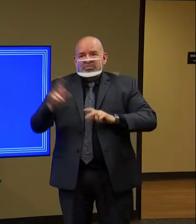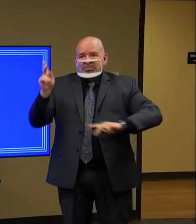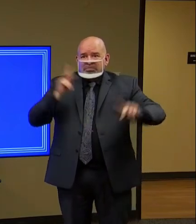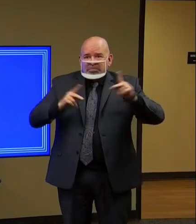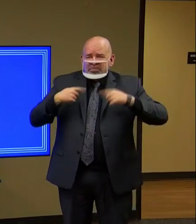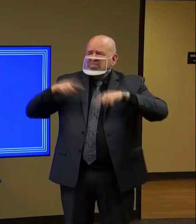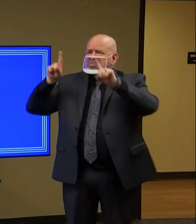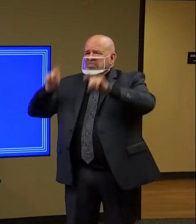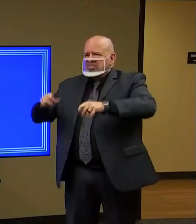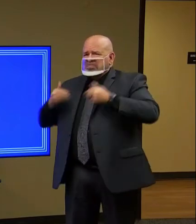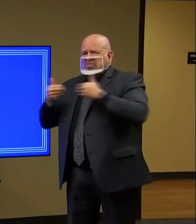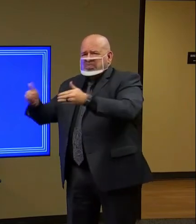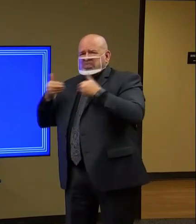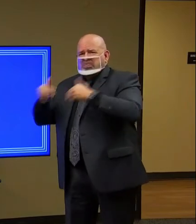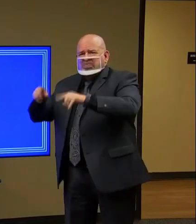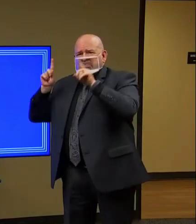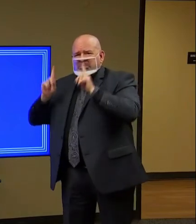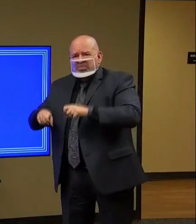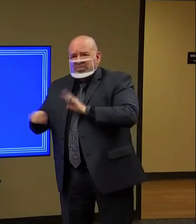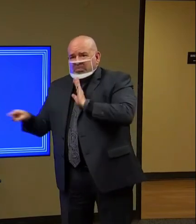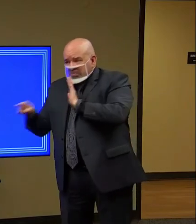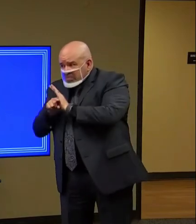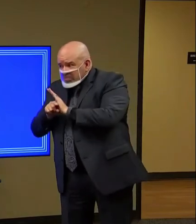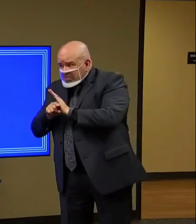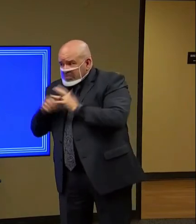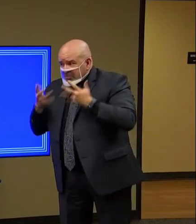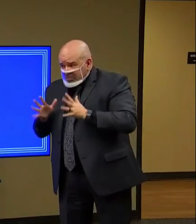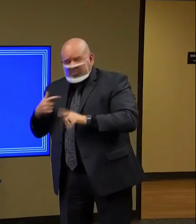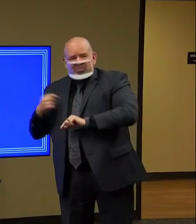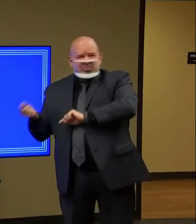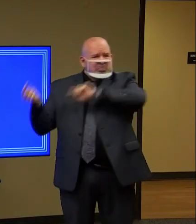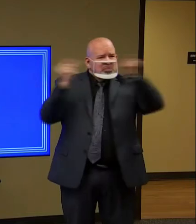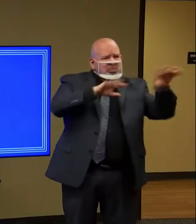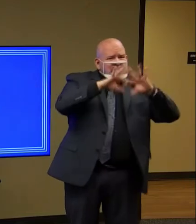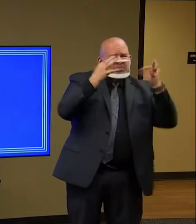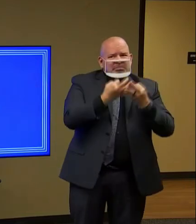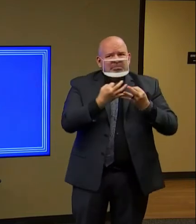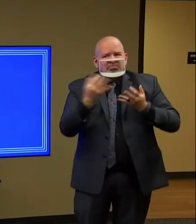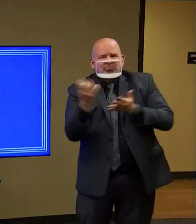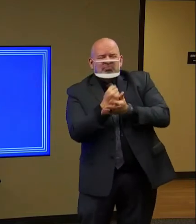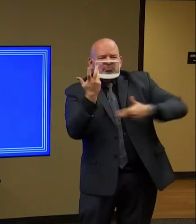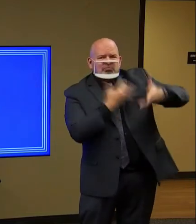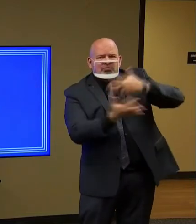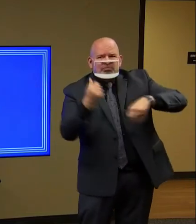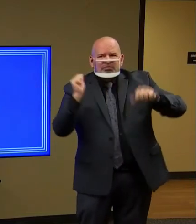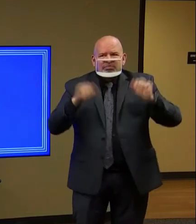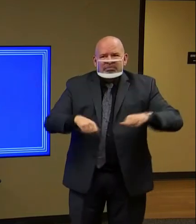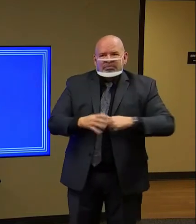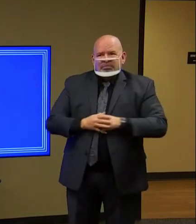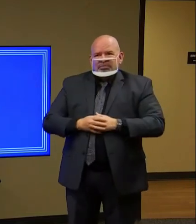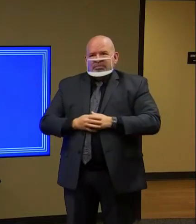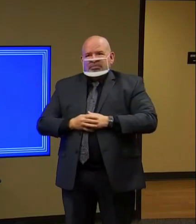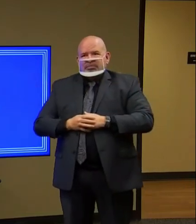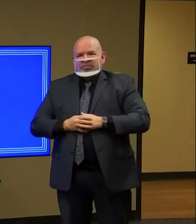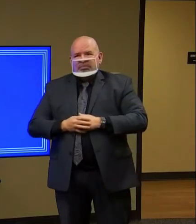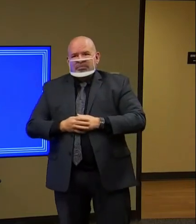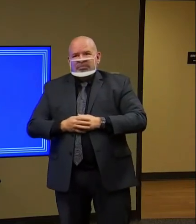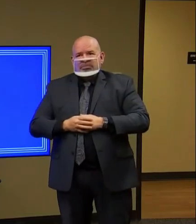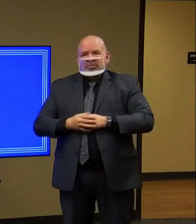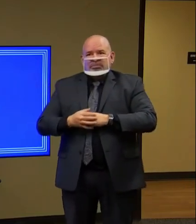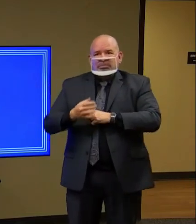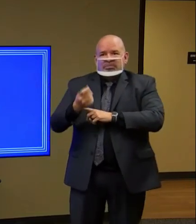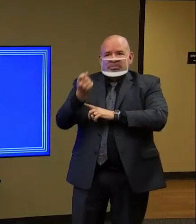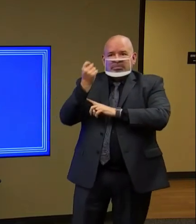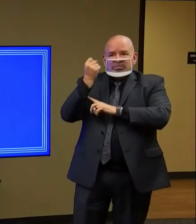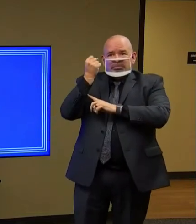back before the gathering. But even so, there's a possibility of being asymptomatic at your gathering.